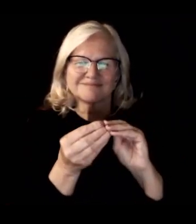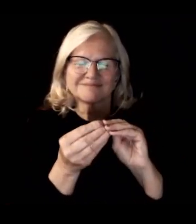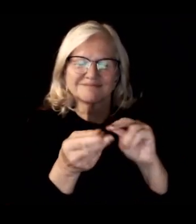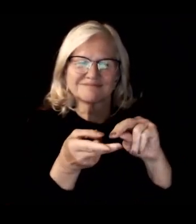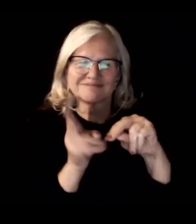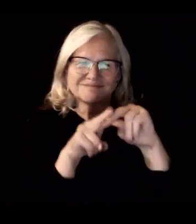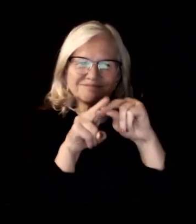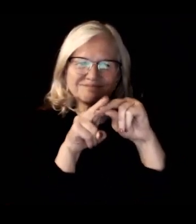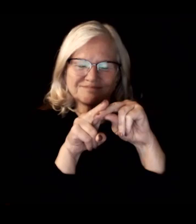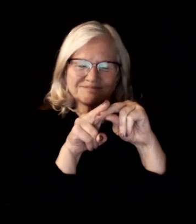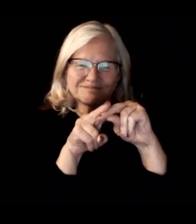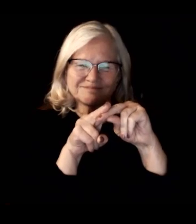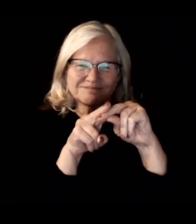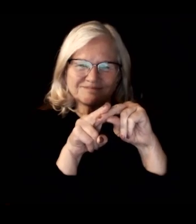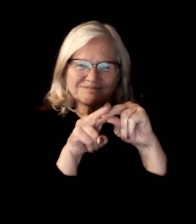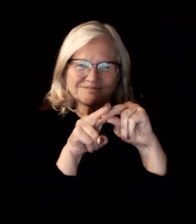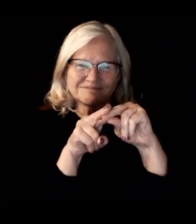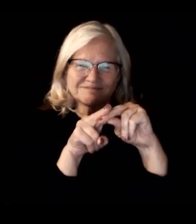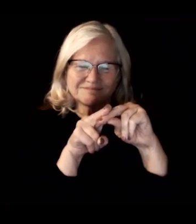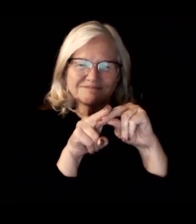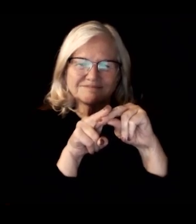days.